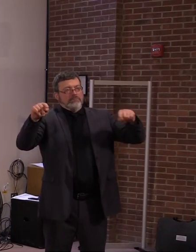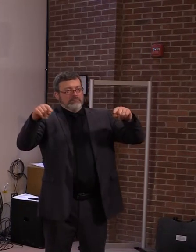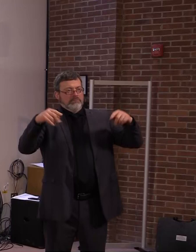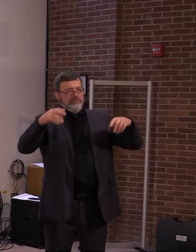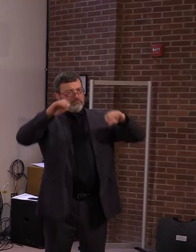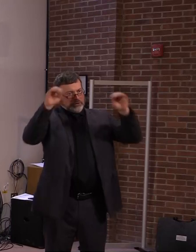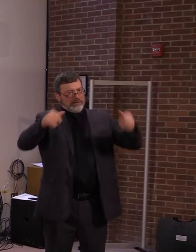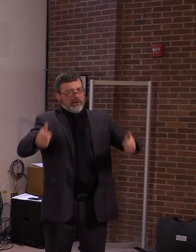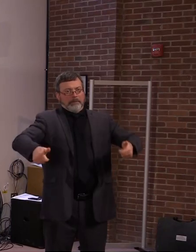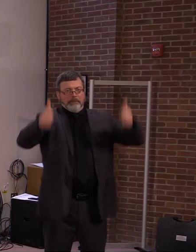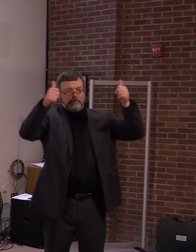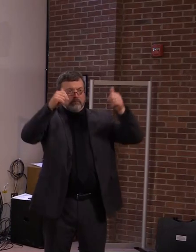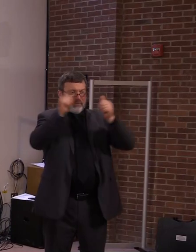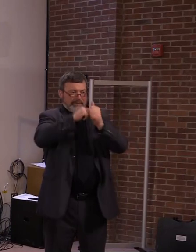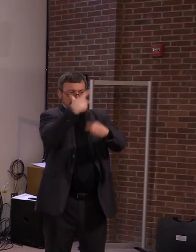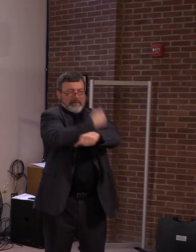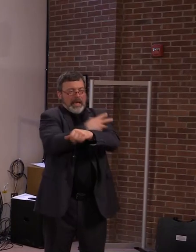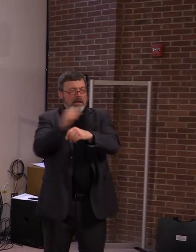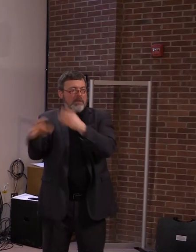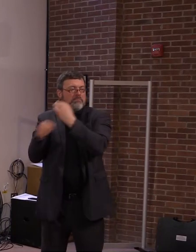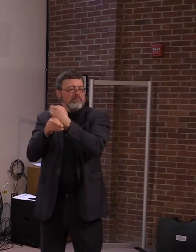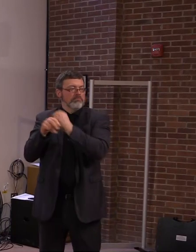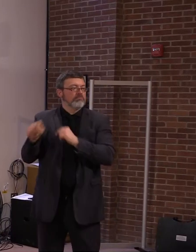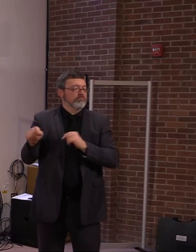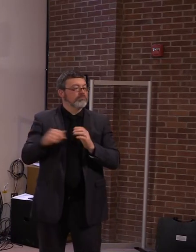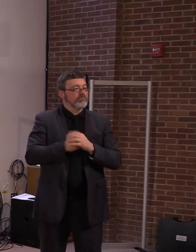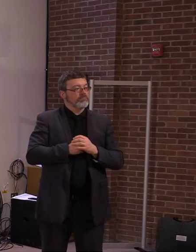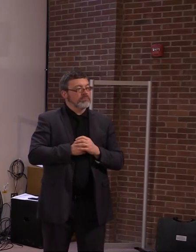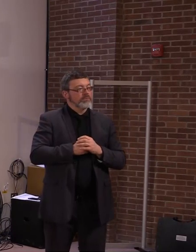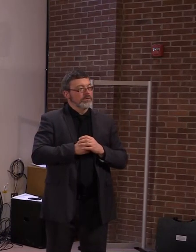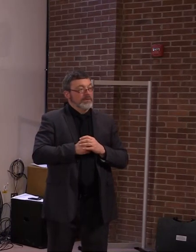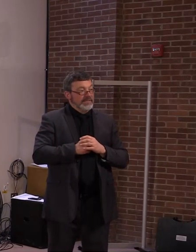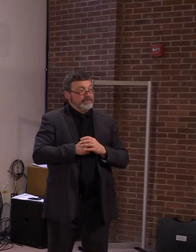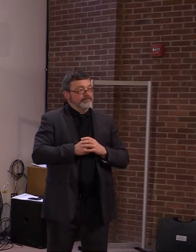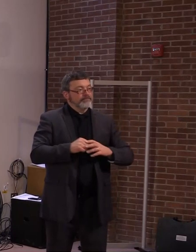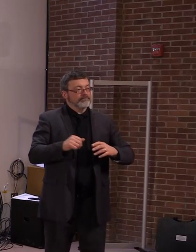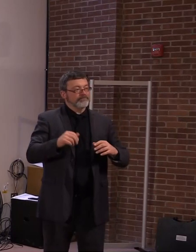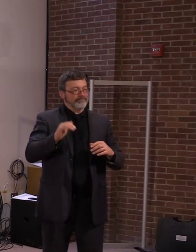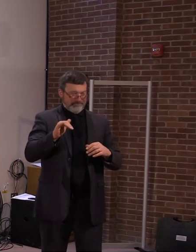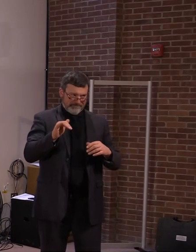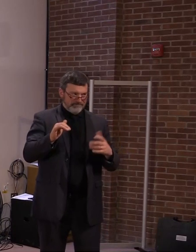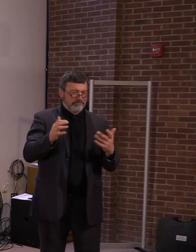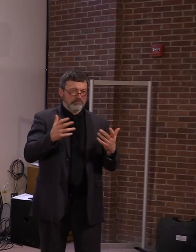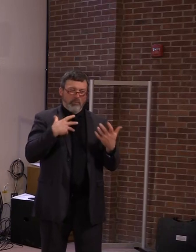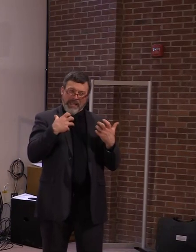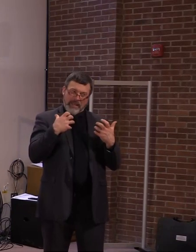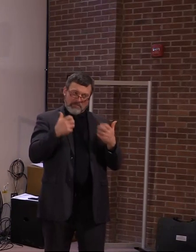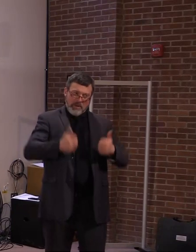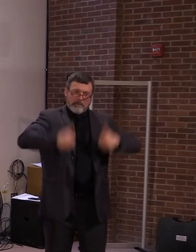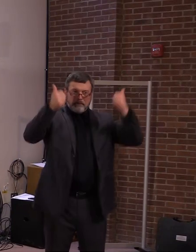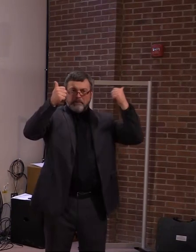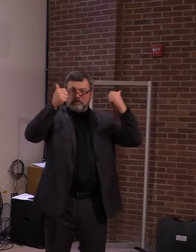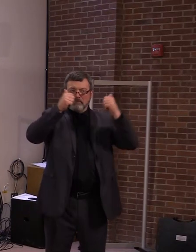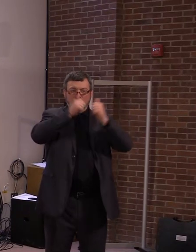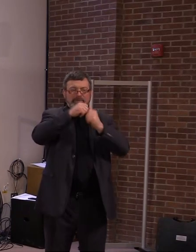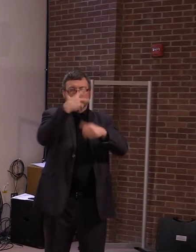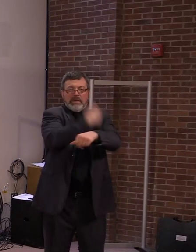and in inmates. And I wanted to make sure that we increase the vaccination level there. So I think